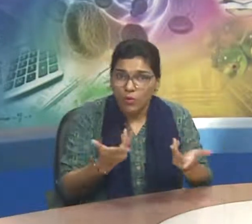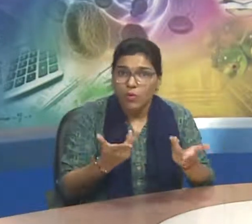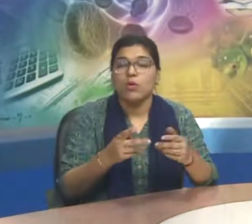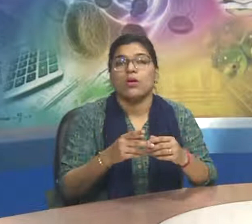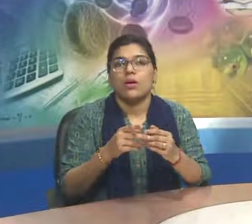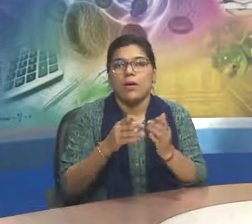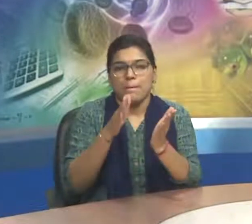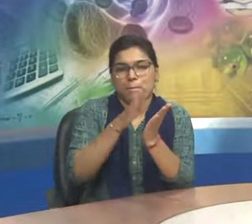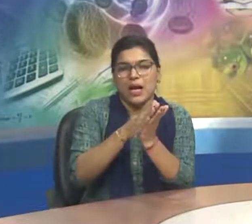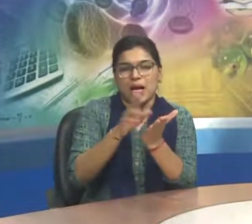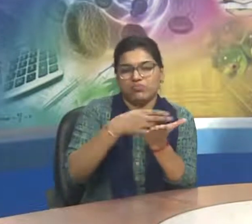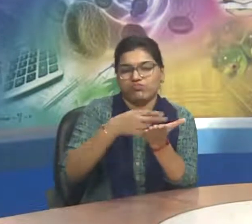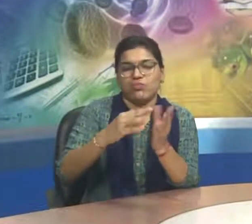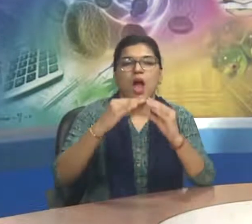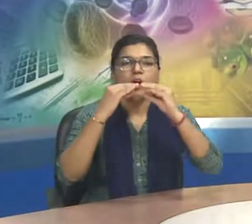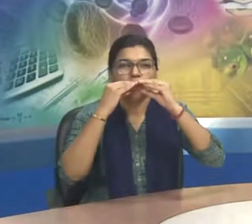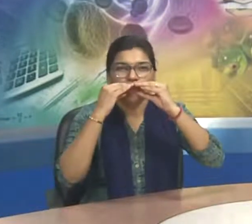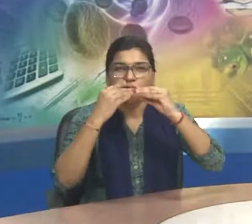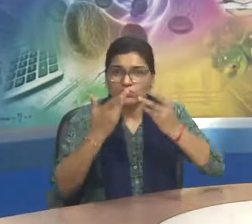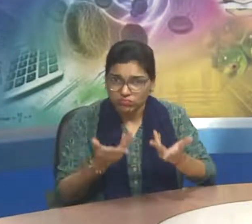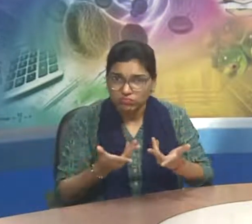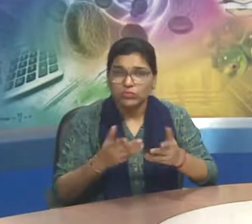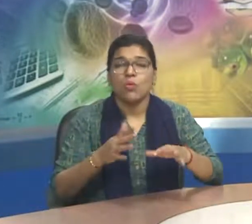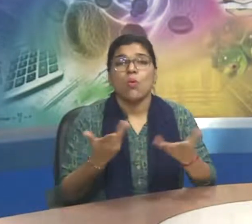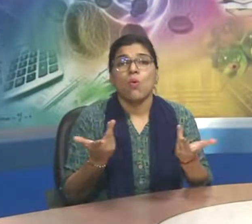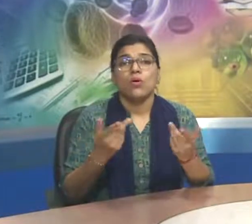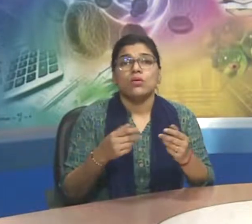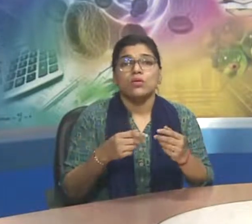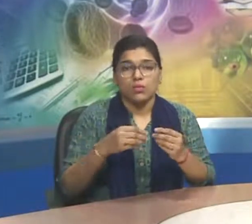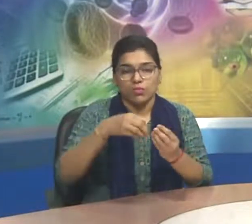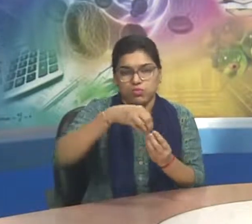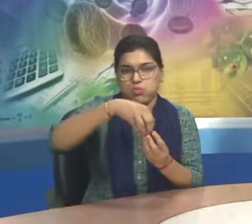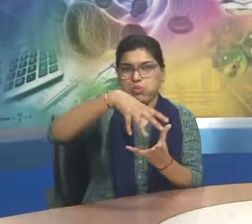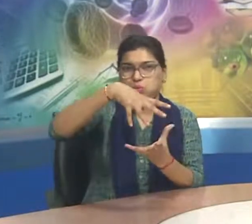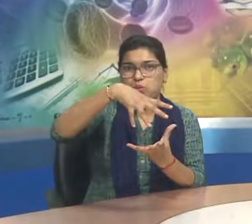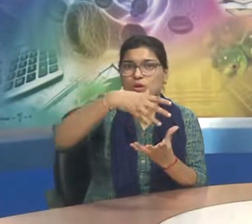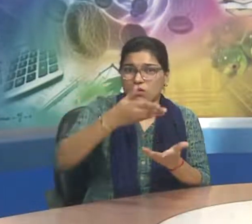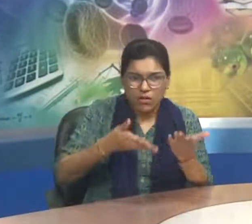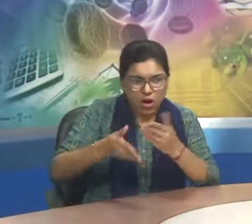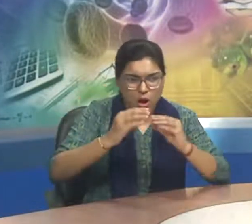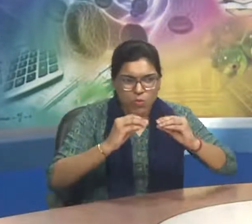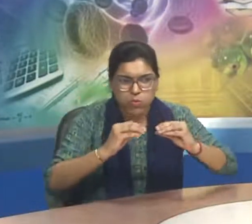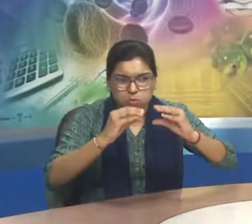some time, then automatically it gets fermented. That is because of the microorganisms.